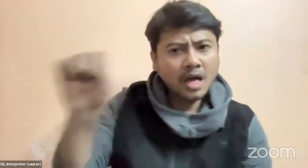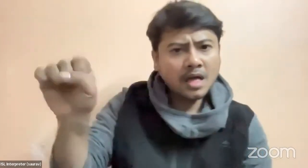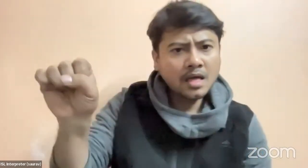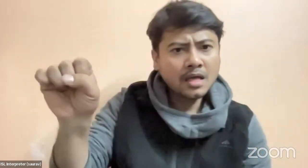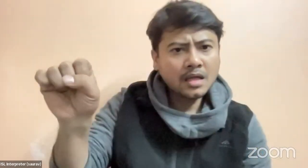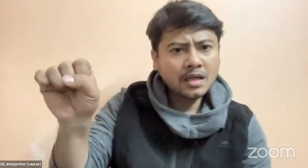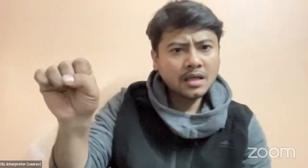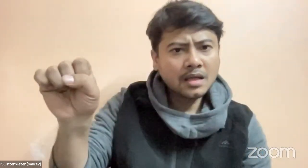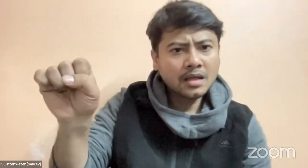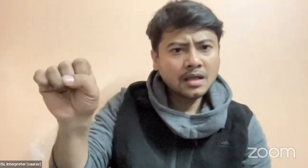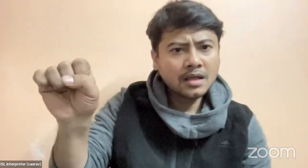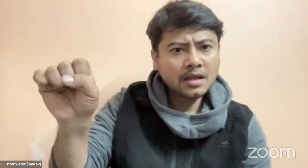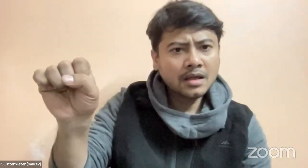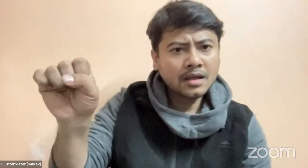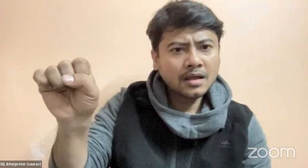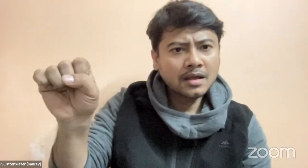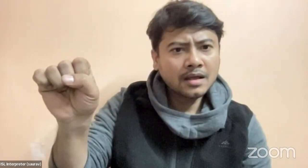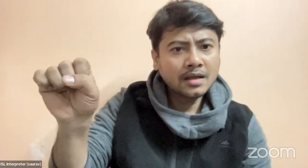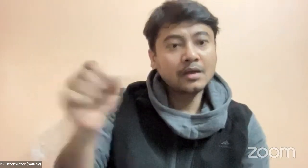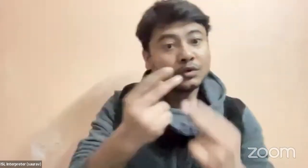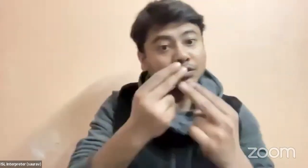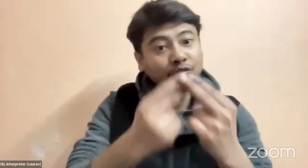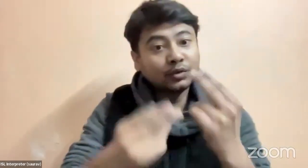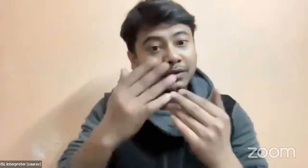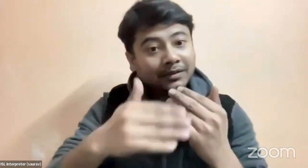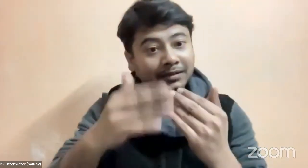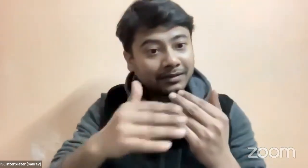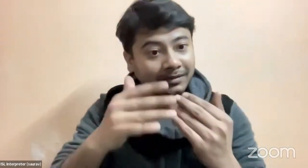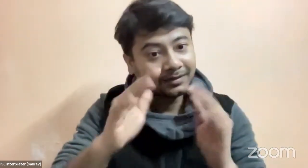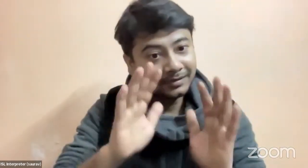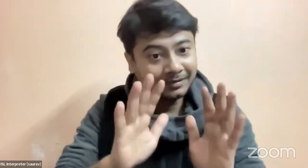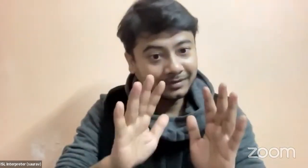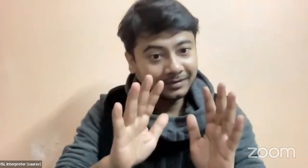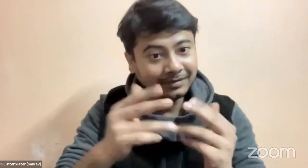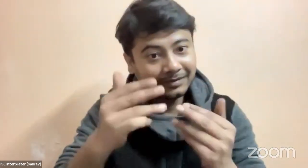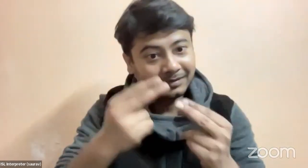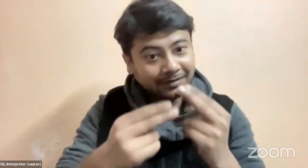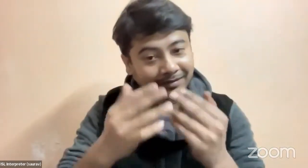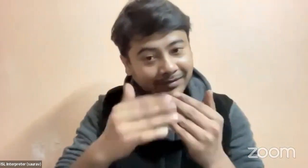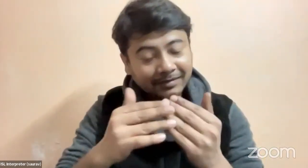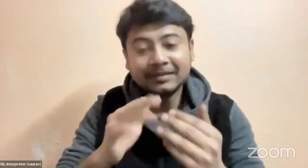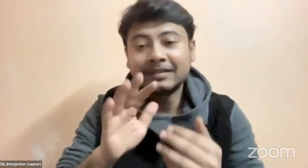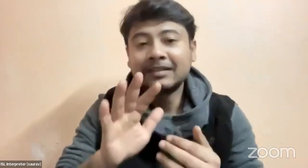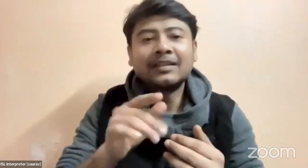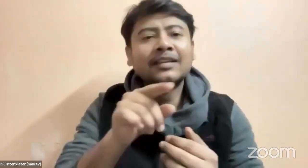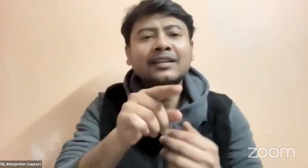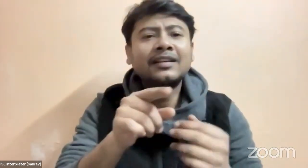Suppose you are sitting at your home and a bird flies. Immediately you will look, no, okay, some bird flew.